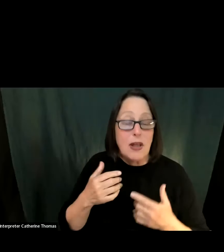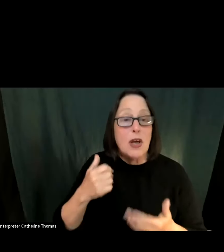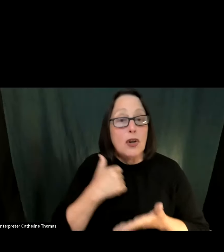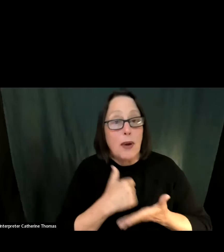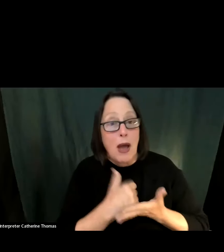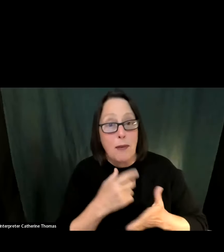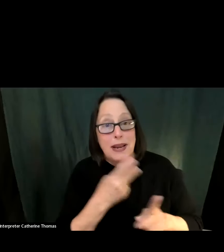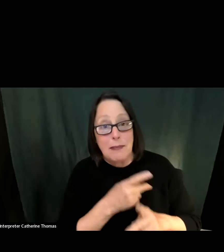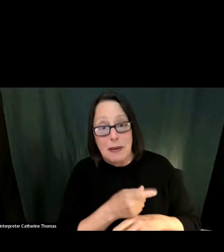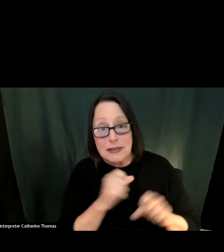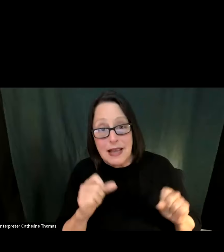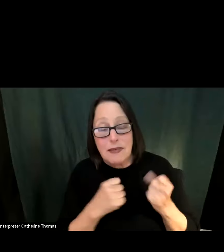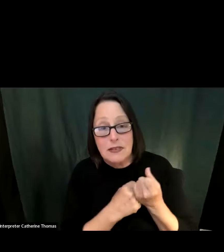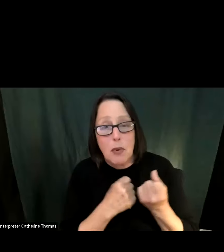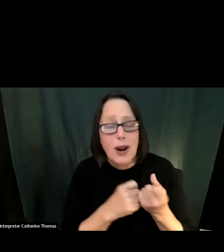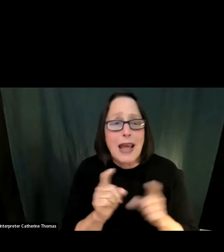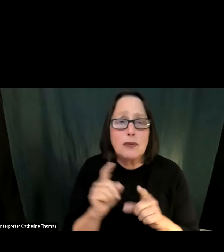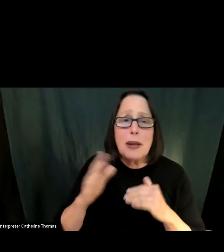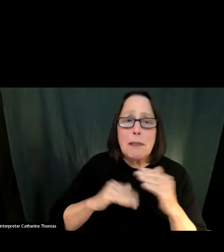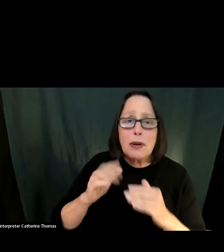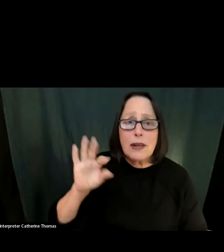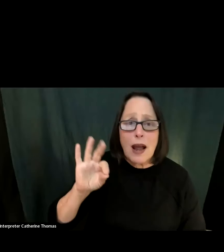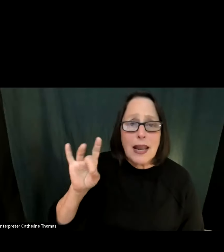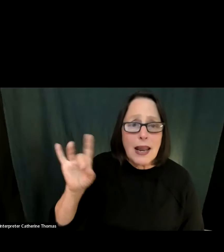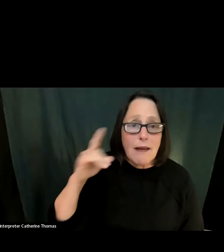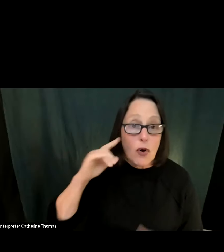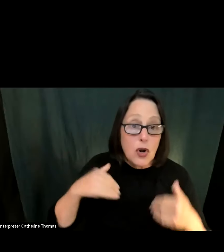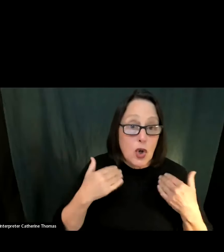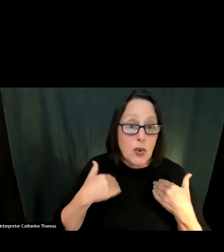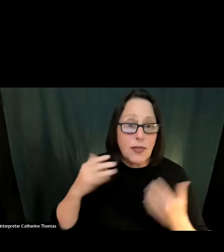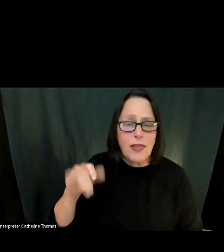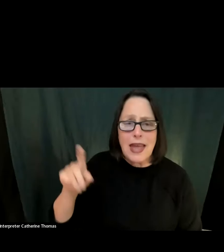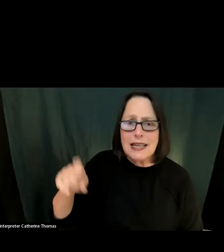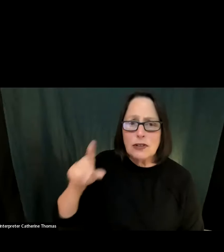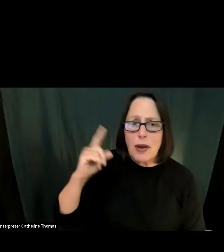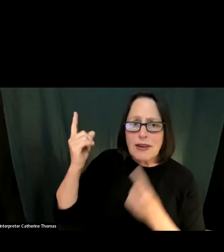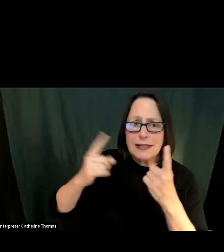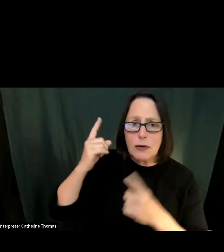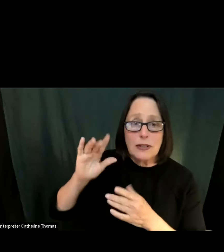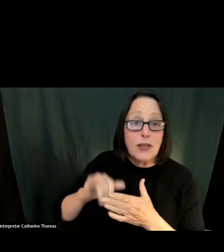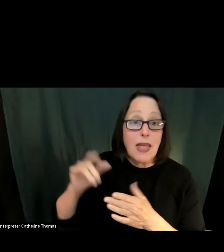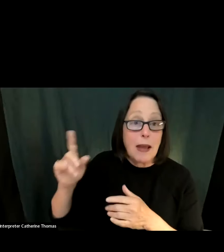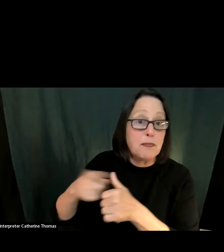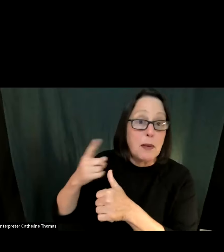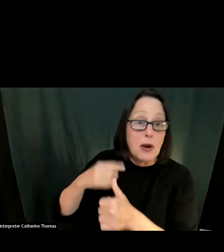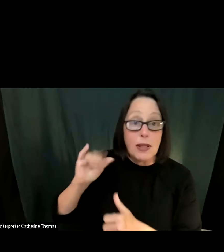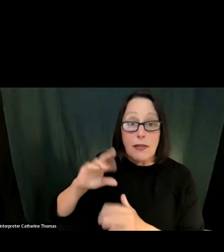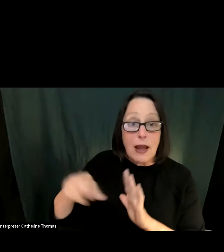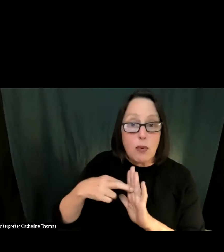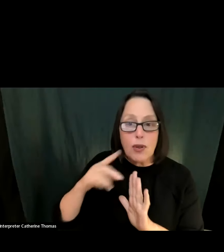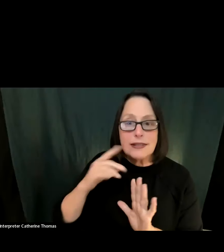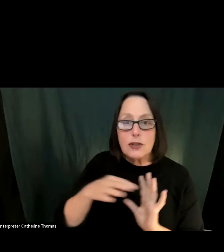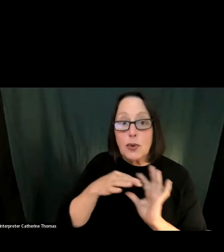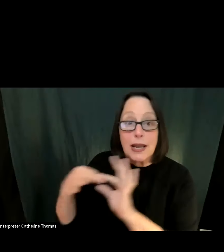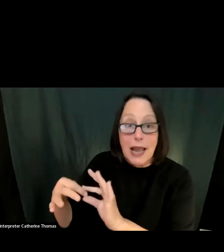we build 988 for youth, or as we build 988 for youth, it needs to be with the consideration that primarily that role is to connect them